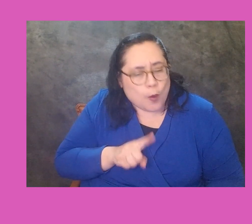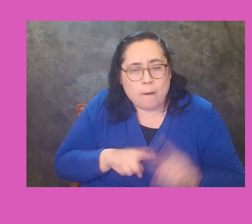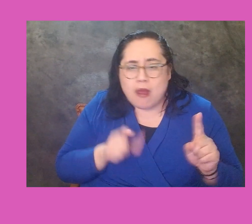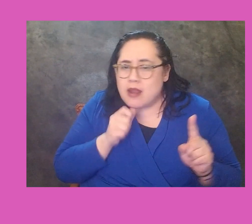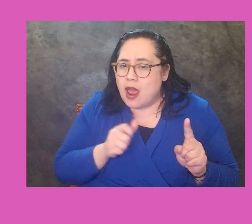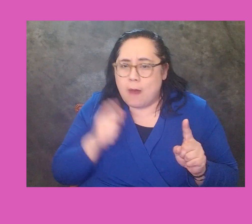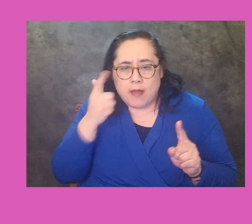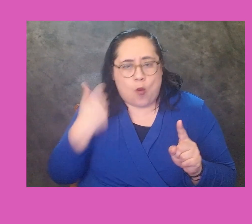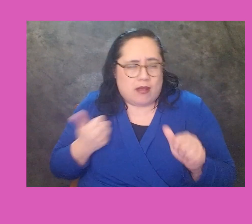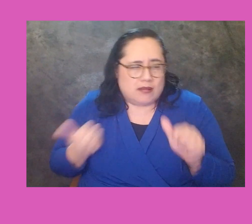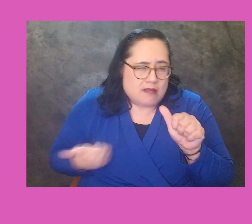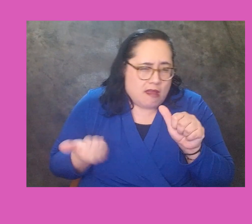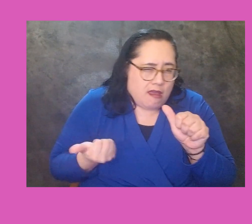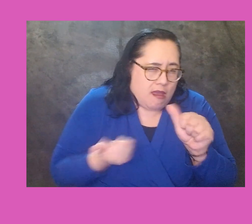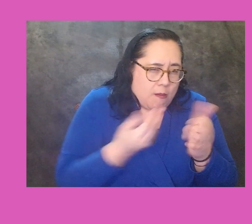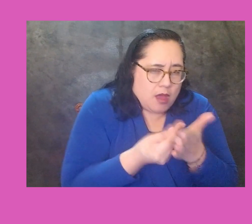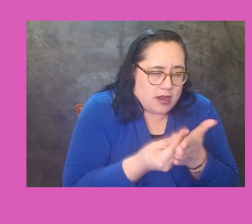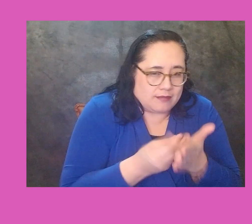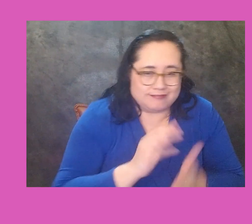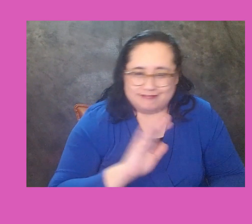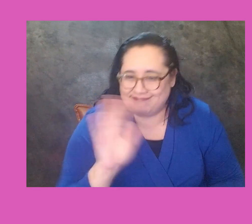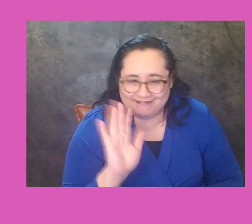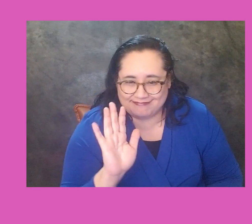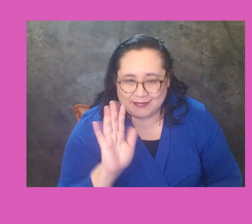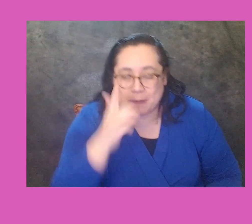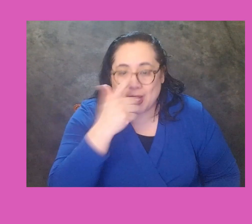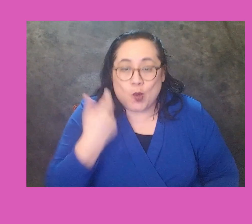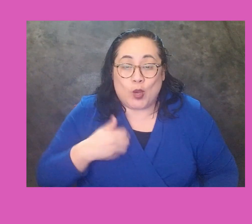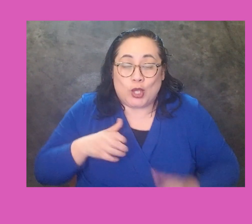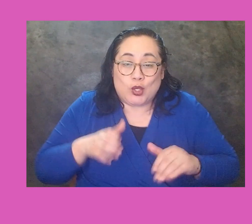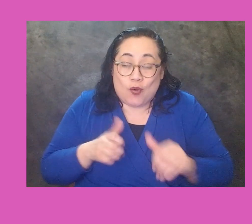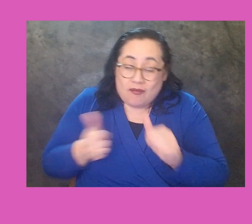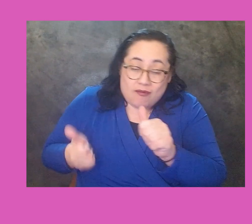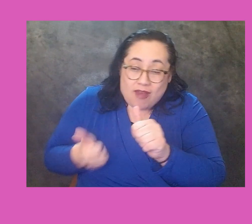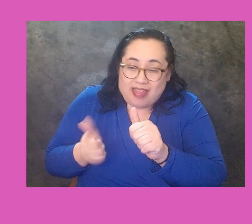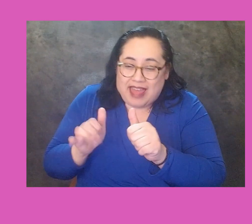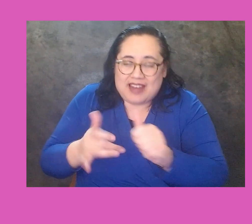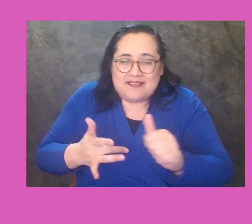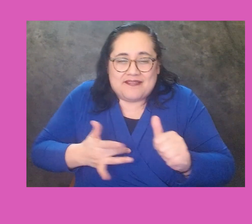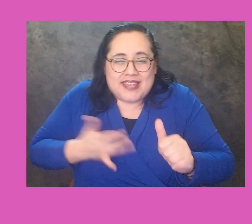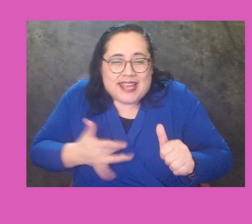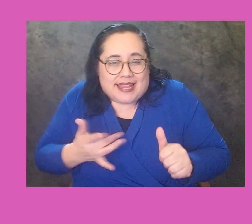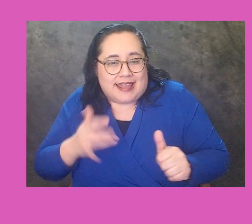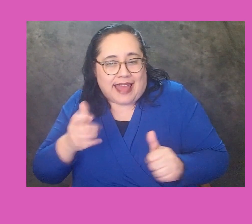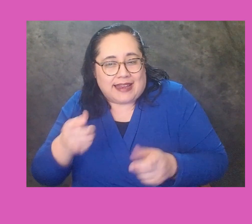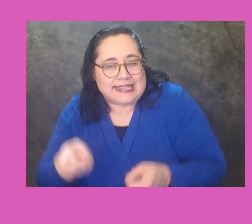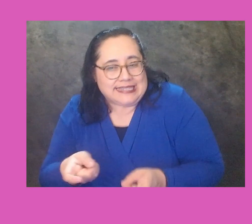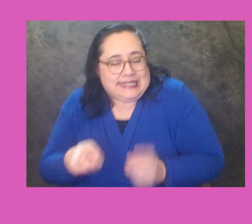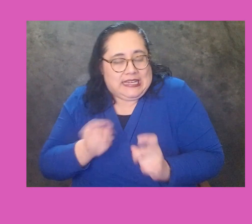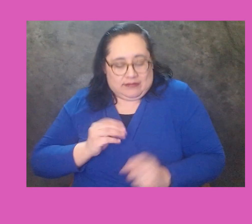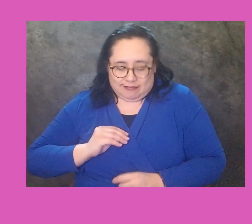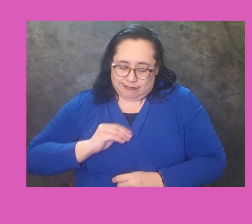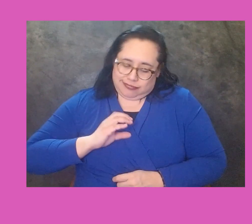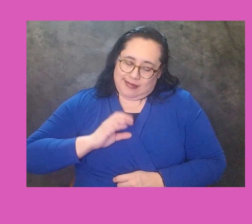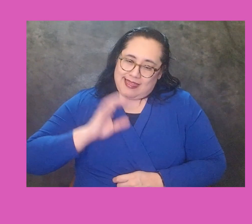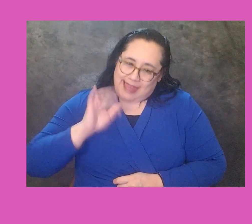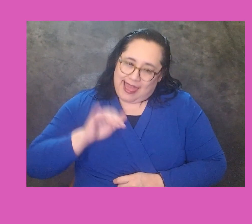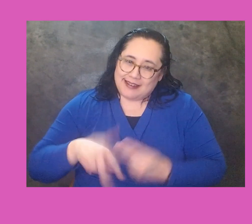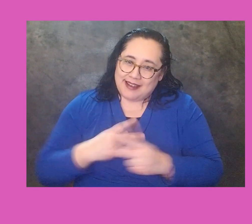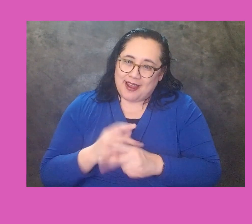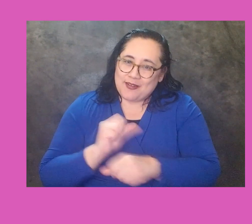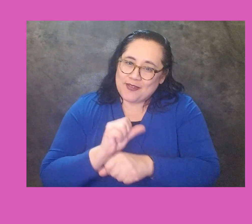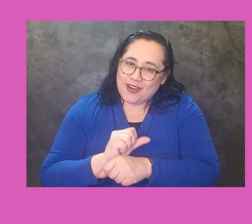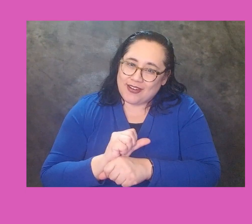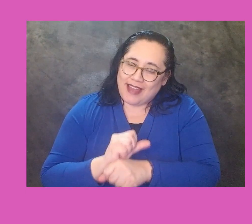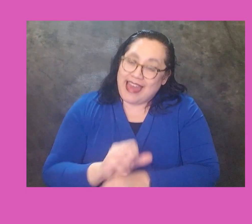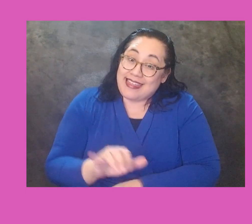And that's true. But it's not because you're chasing money. It's because we're chasing that feeling that it